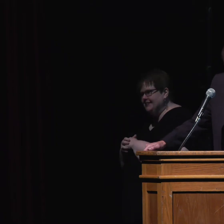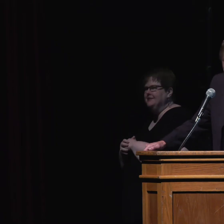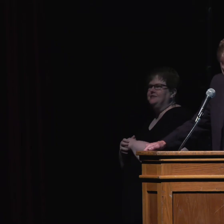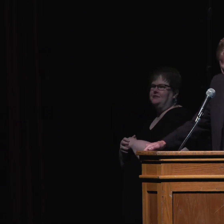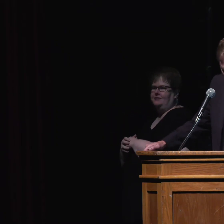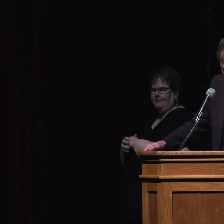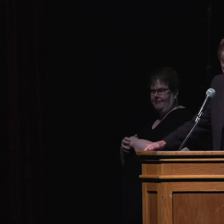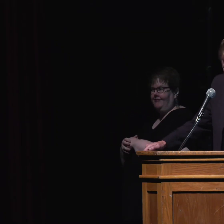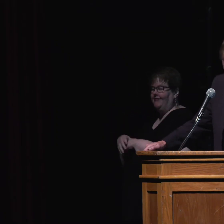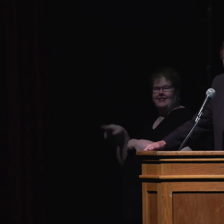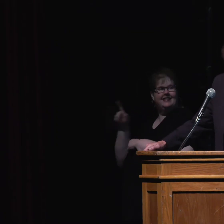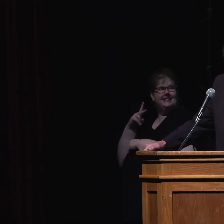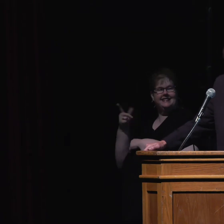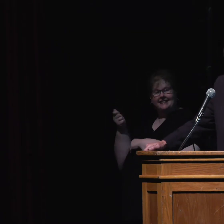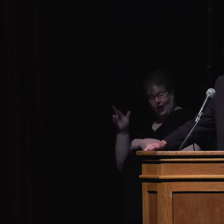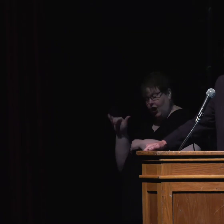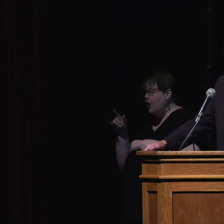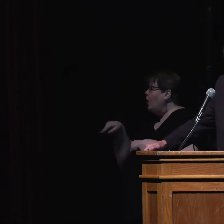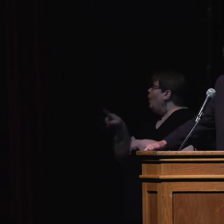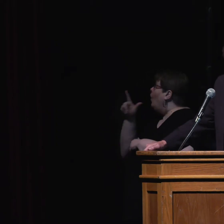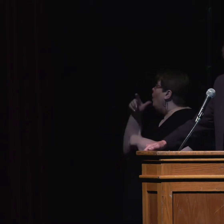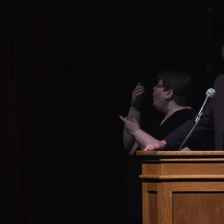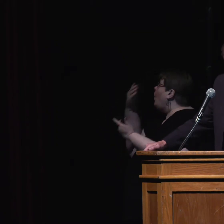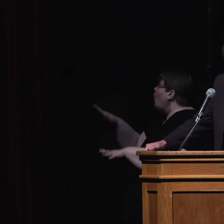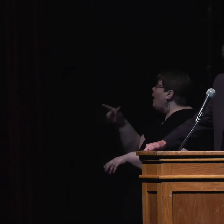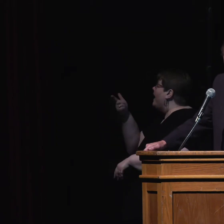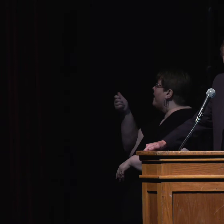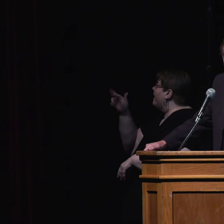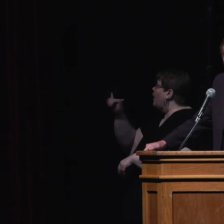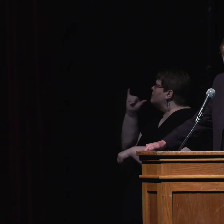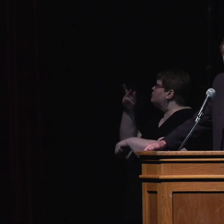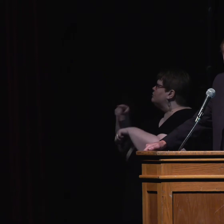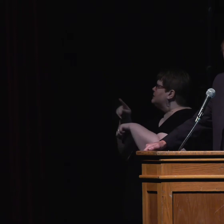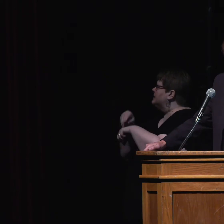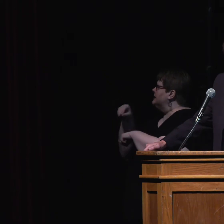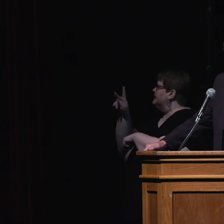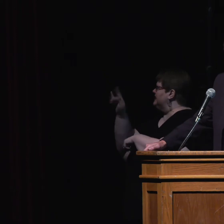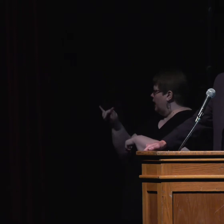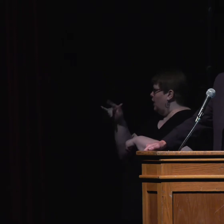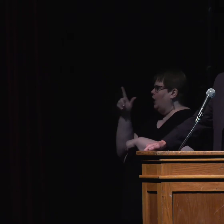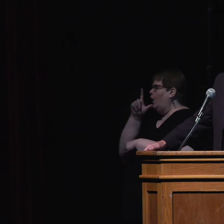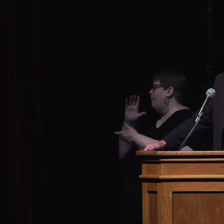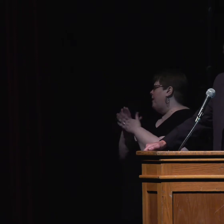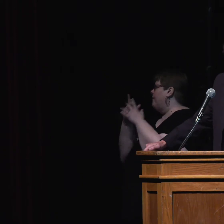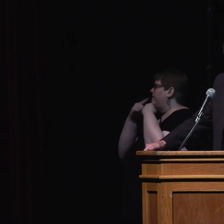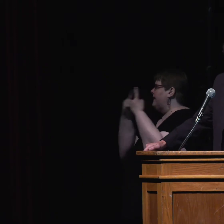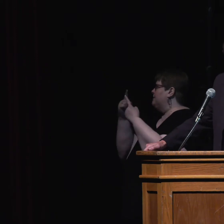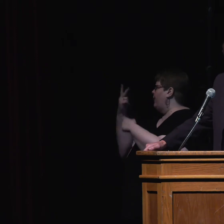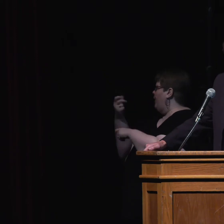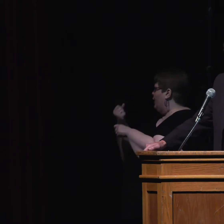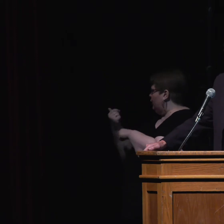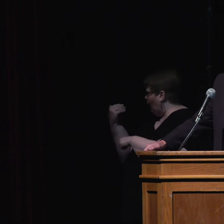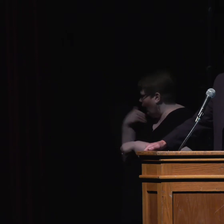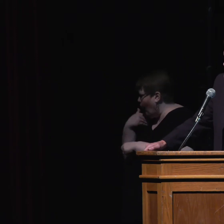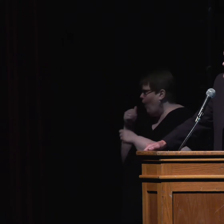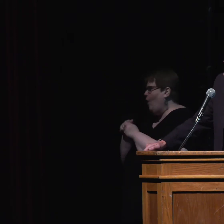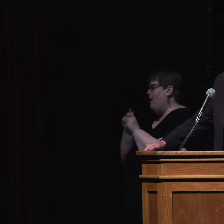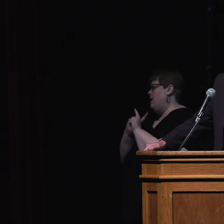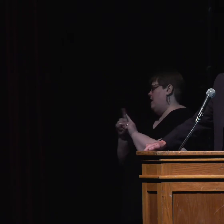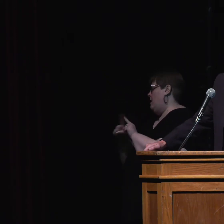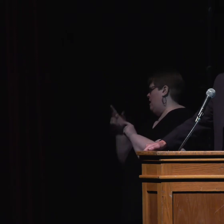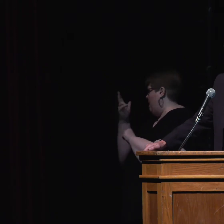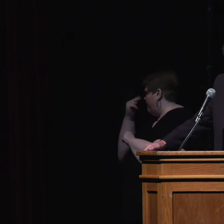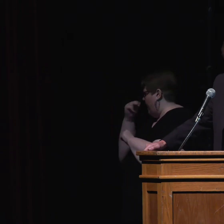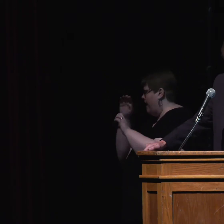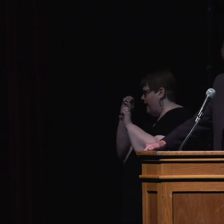when he visited the area. For those of you that don't know, Gary is a principal in Kentucky who rose to fame 3 years ago with a series of